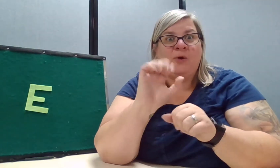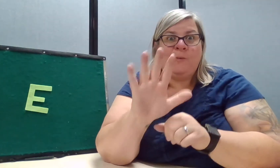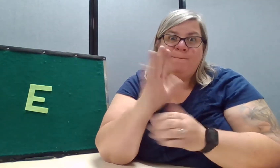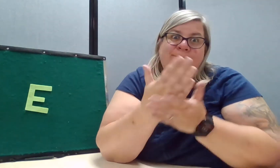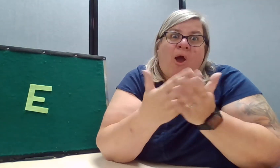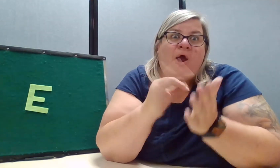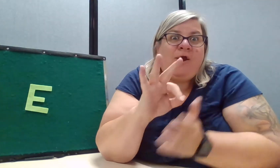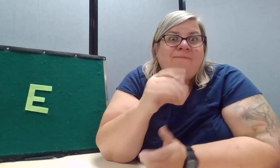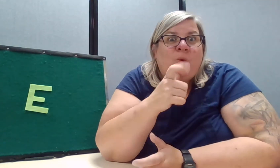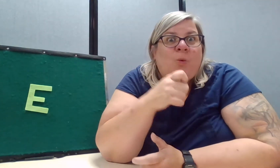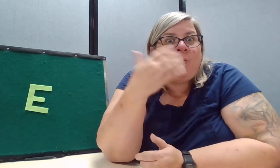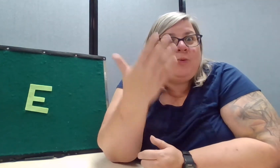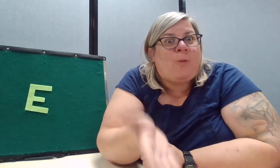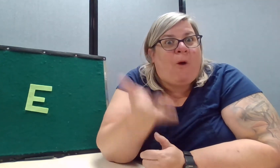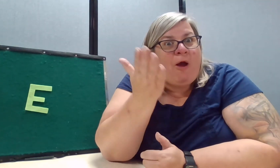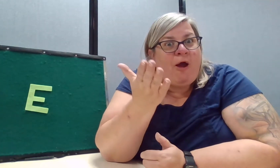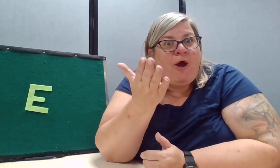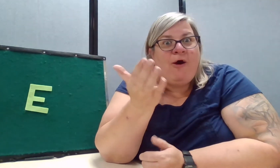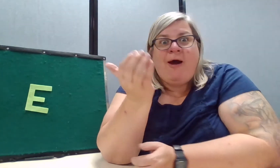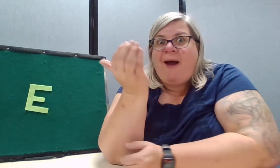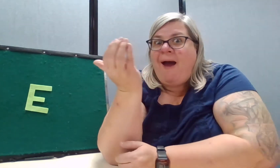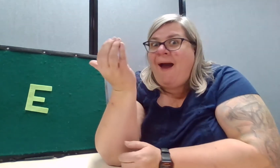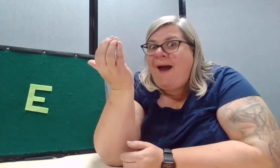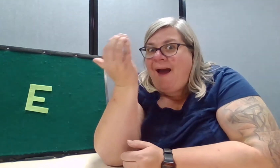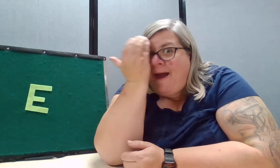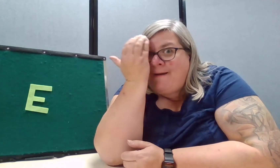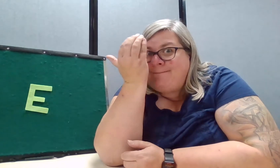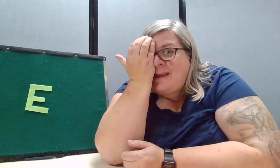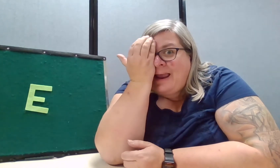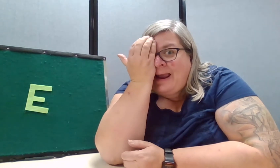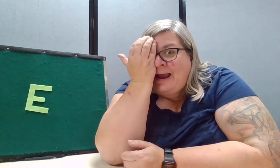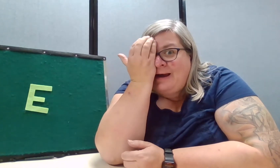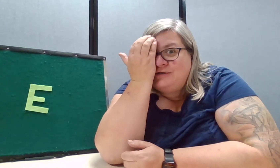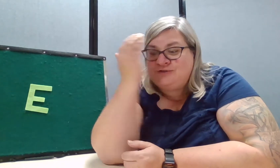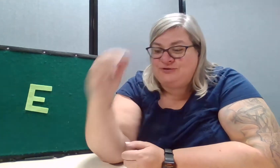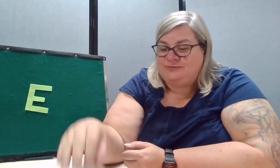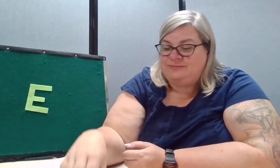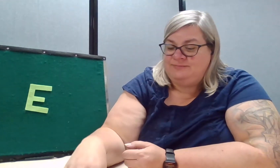costumes or part of who you are. Eye patch.